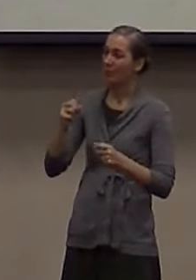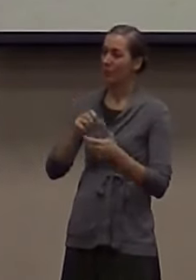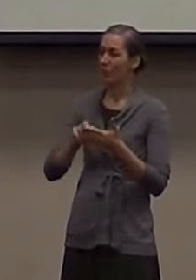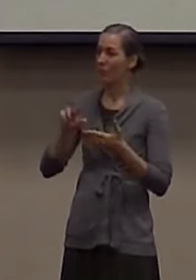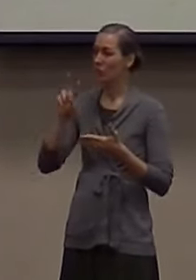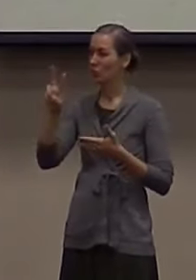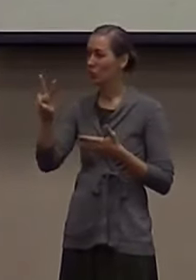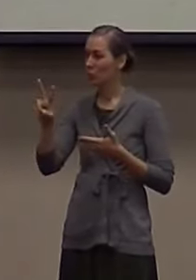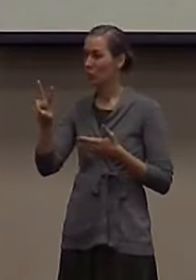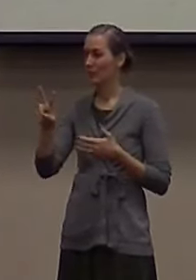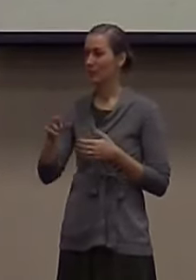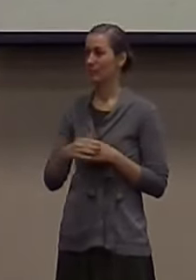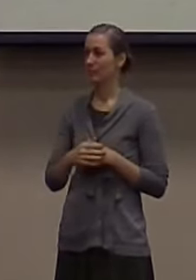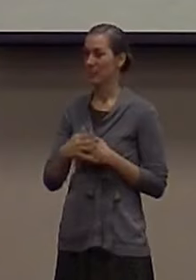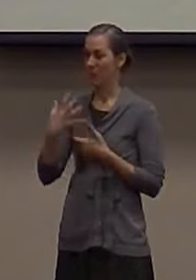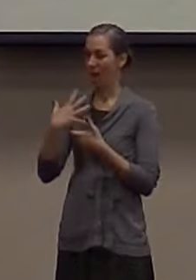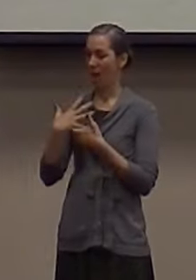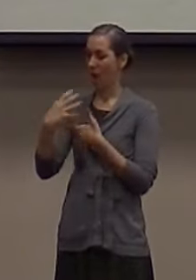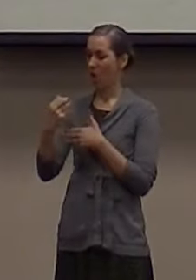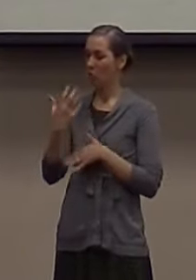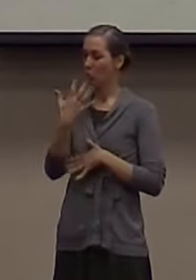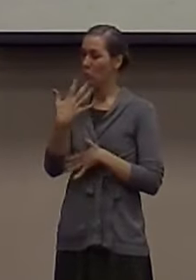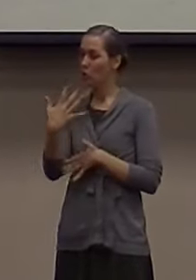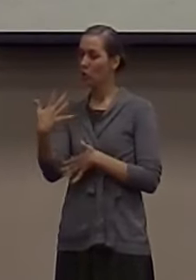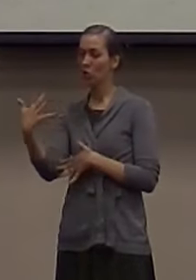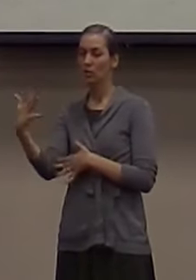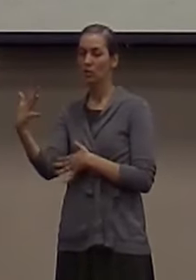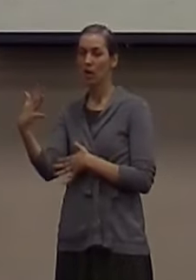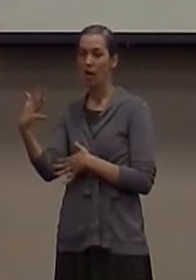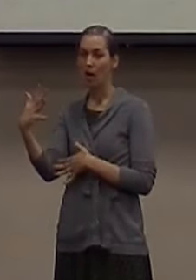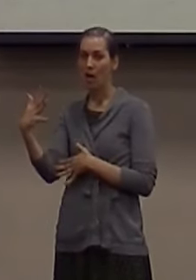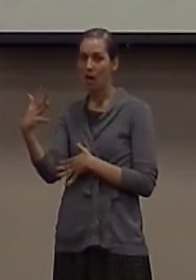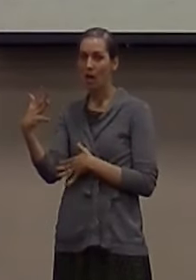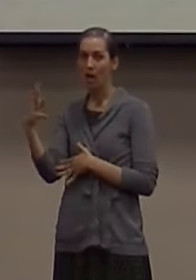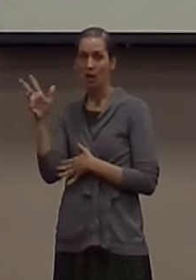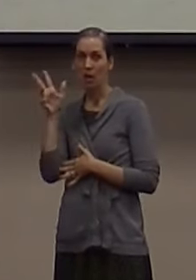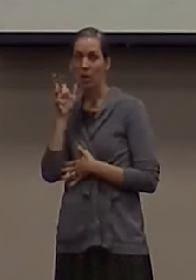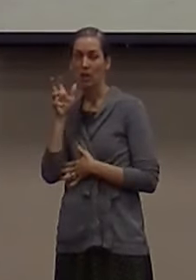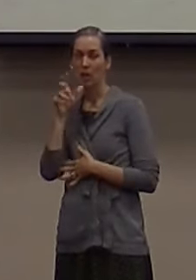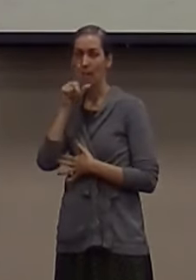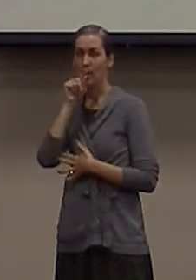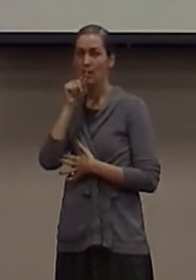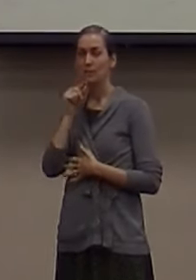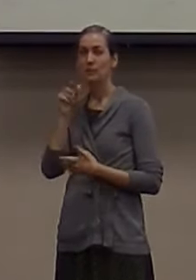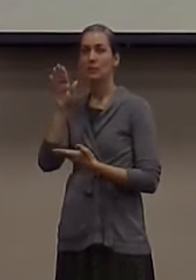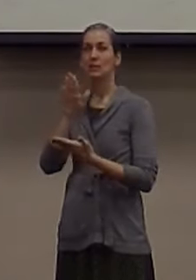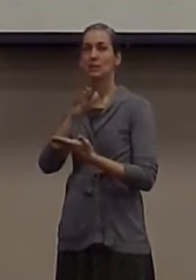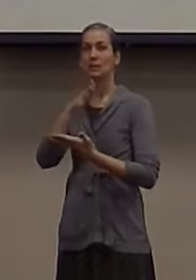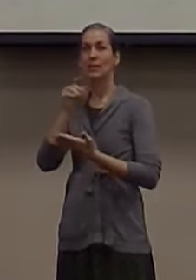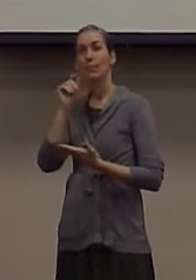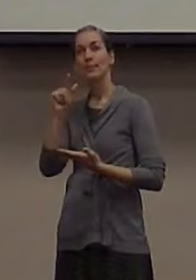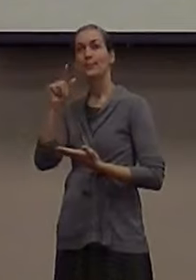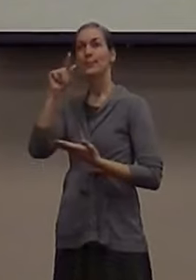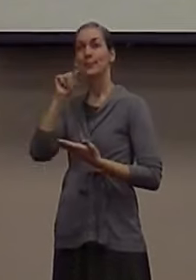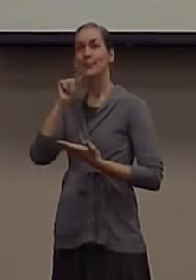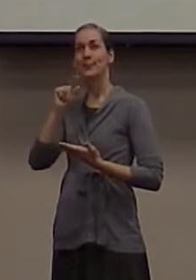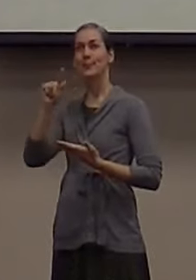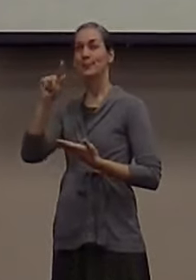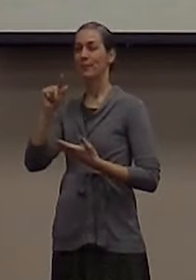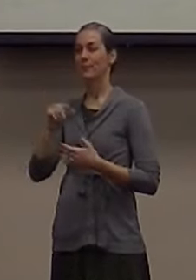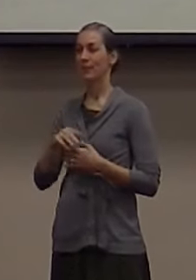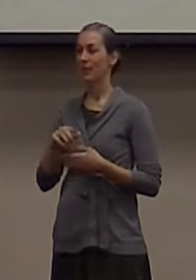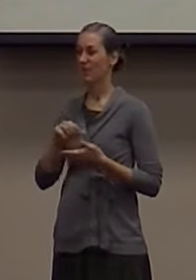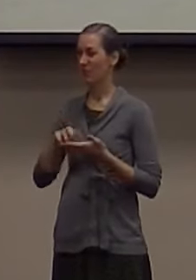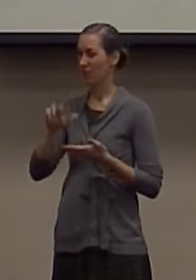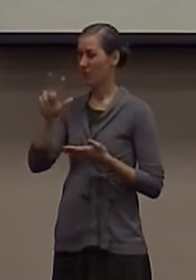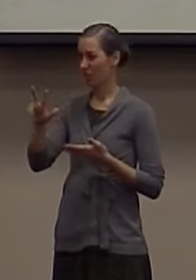was, out in the woods and heard birds singing near the Romanian border. And then verse 3, he witnessed many of